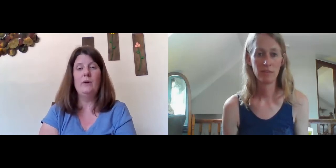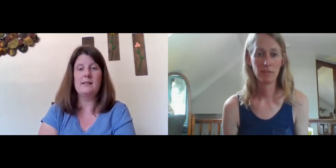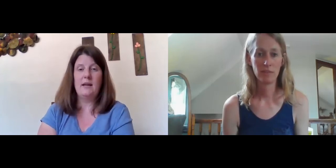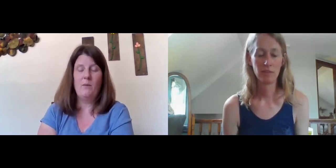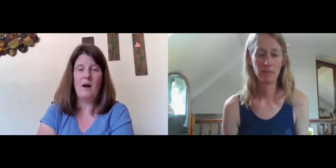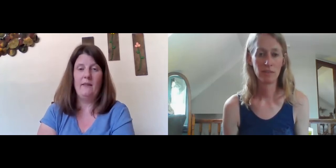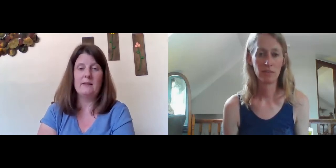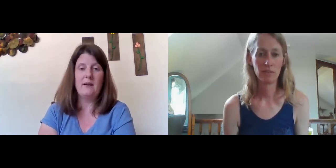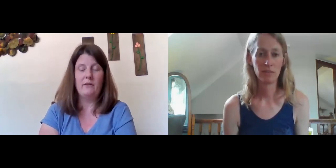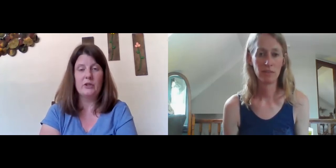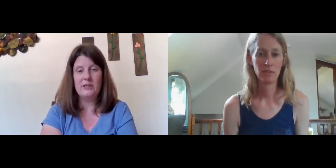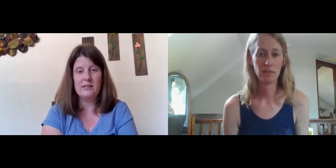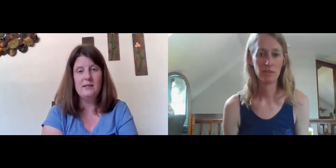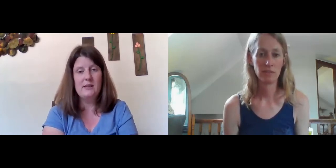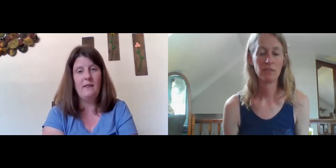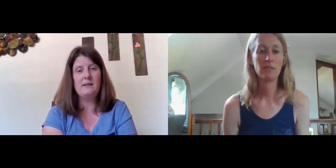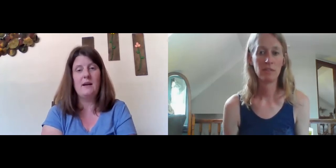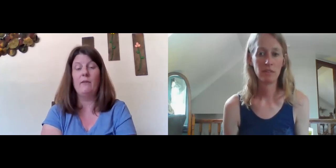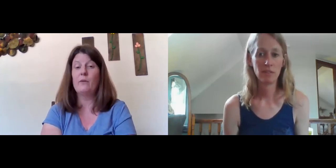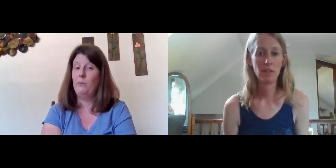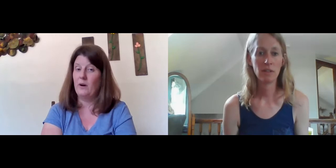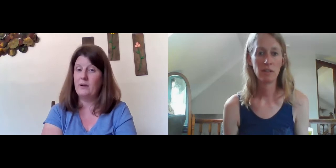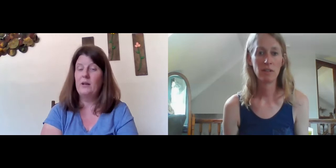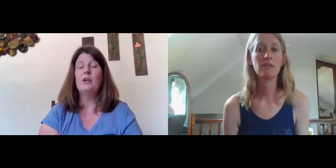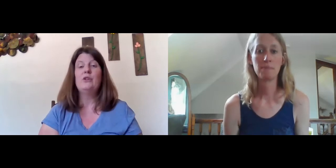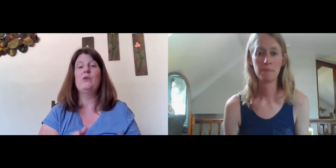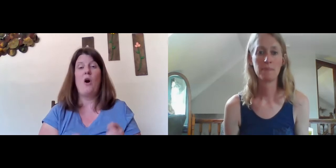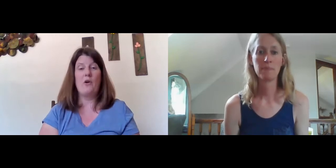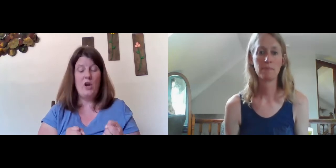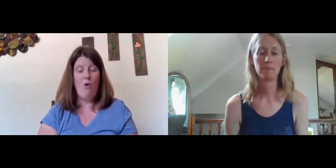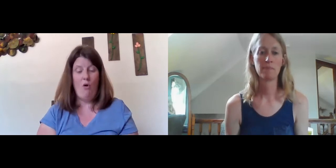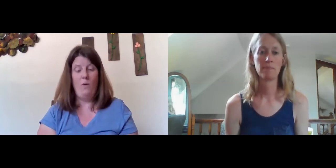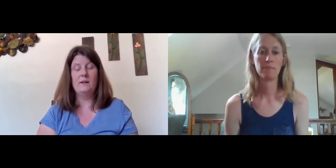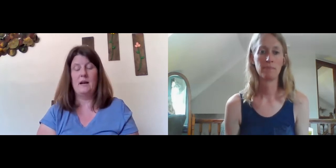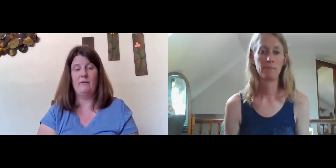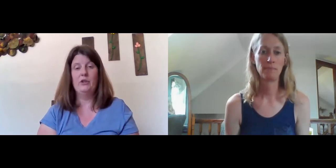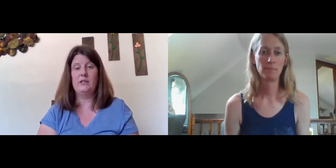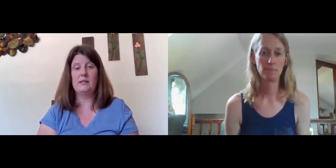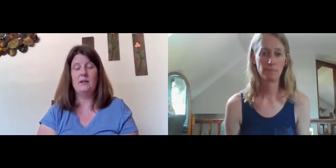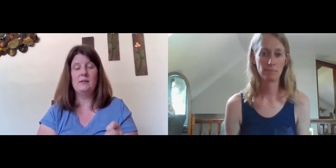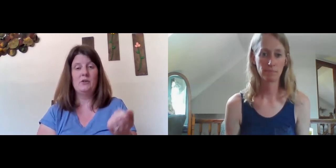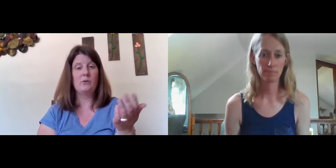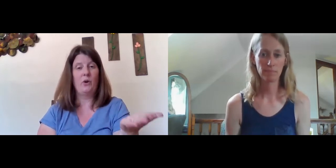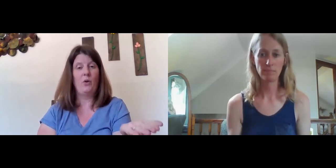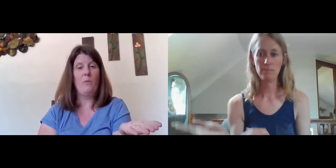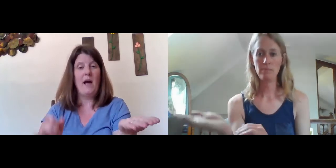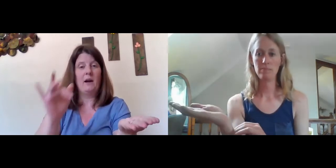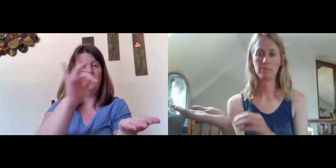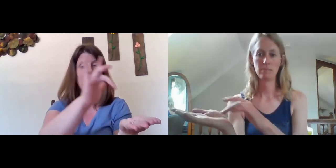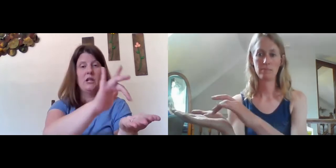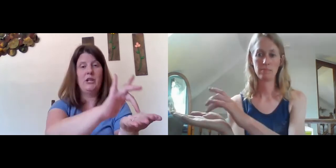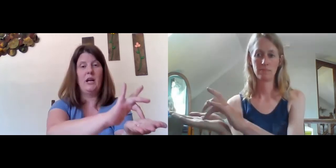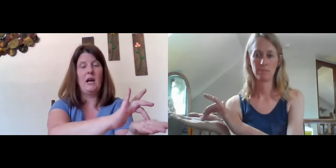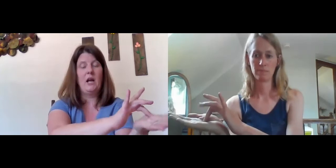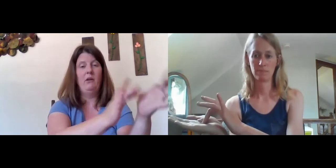do is they combine the sign for Jesus and the sign for book. So you already know the sign for Jesus. So we're going to go back